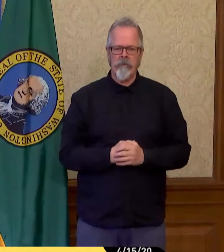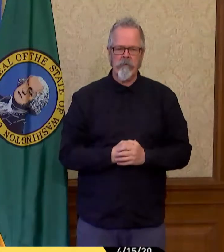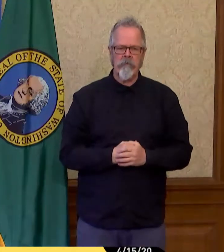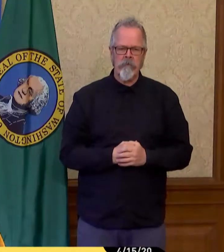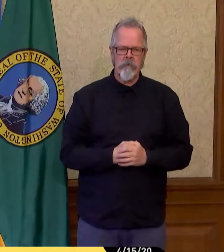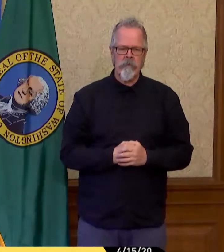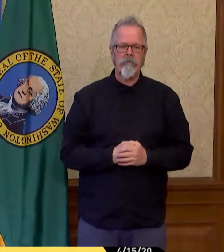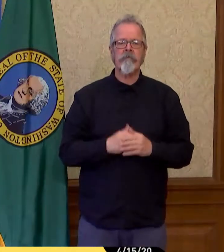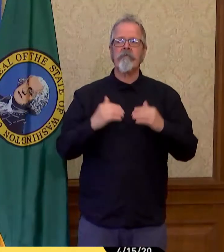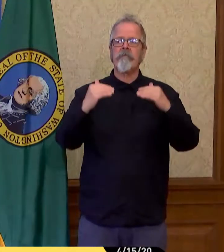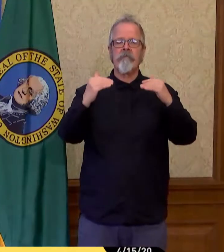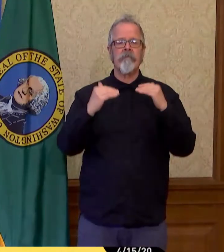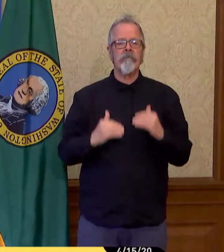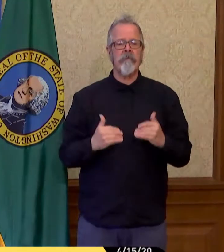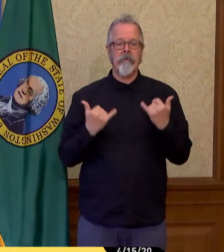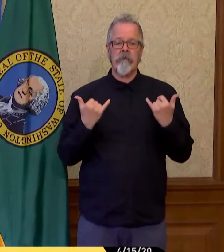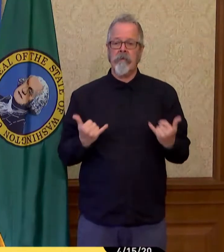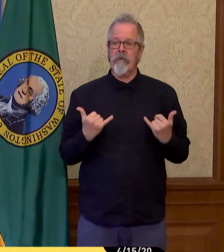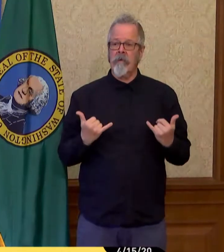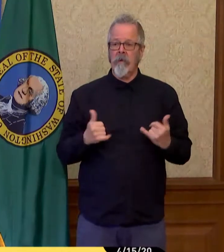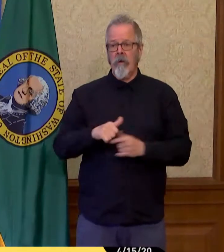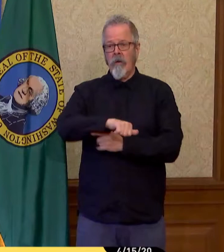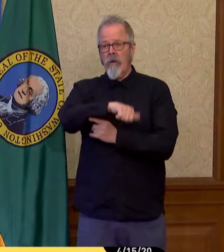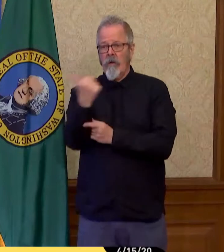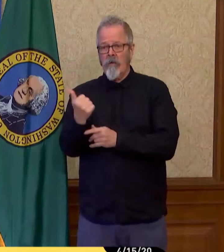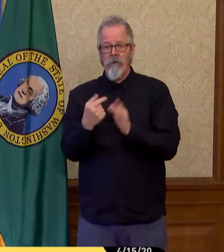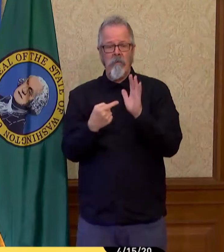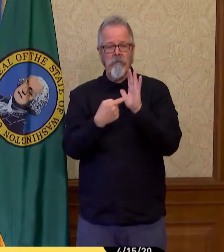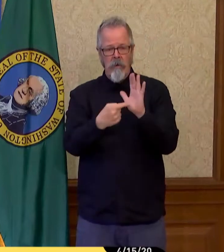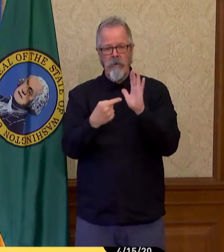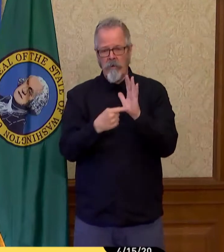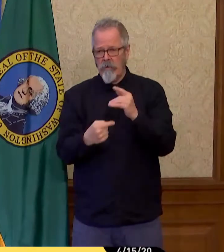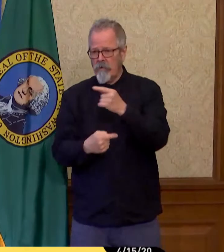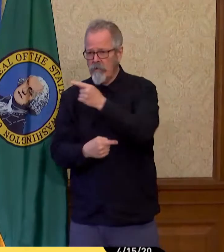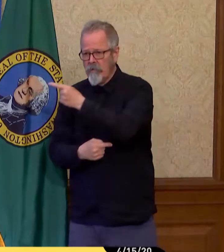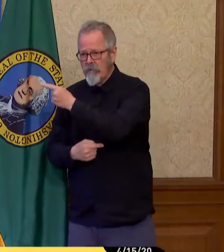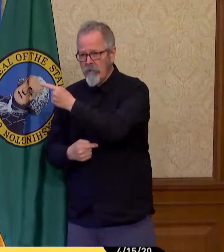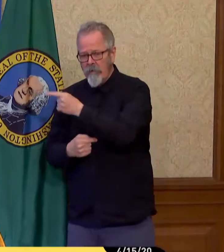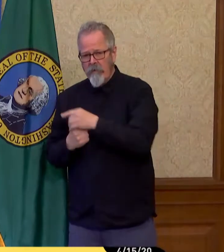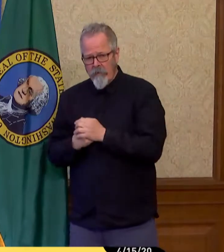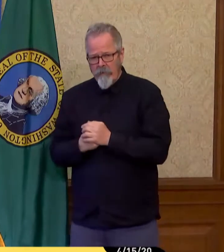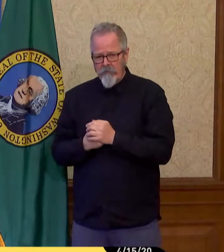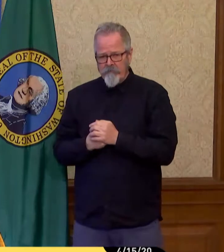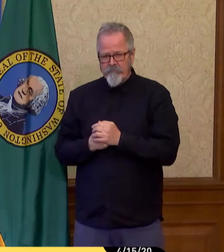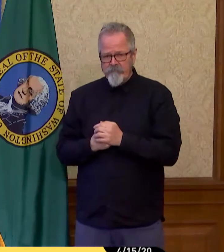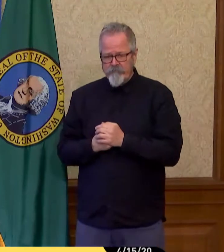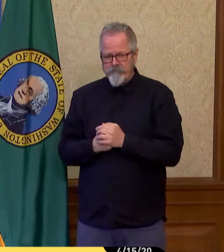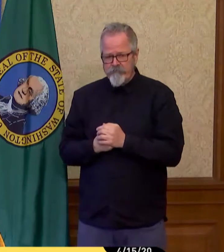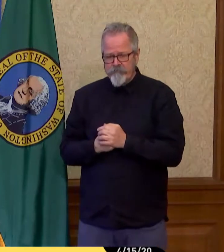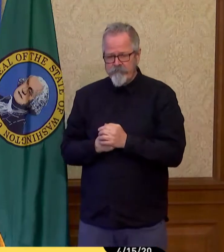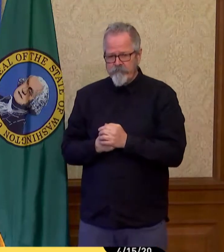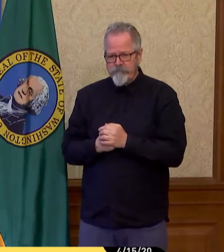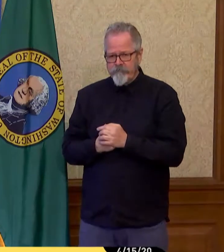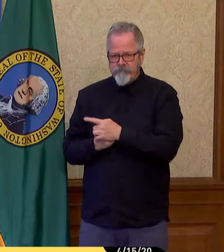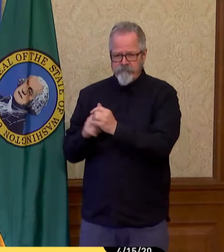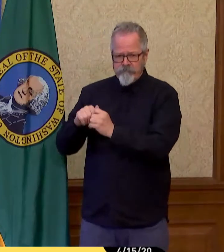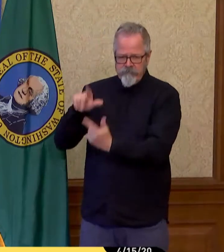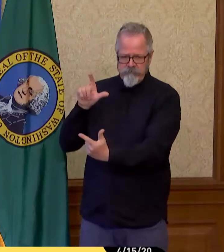graph from a different modeling agency, or excuse me, it's the same agency. This shows